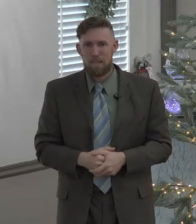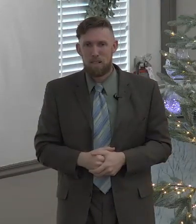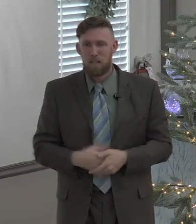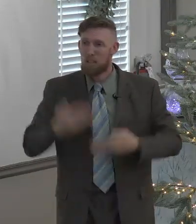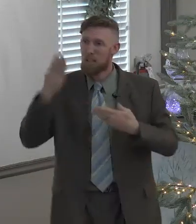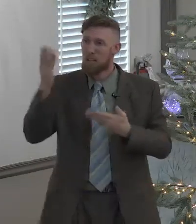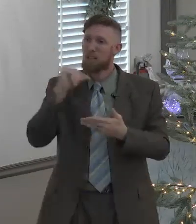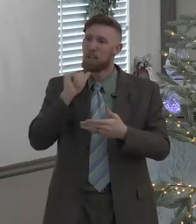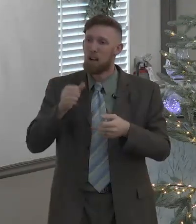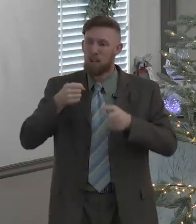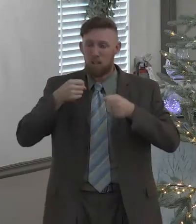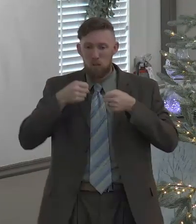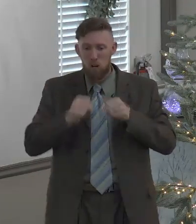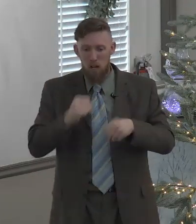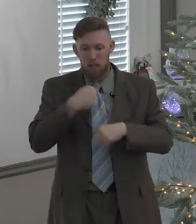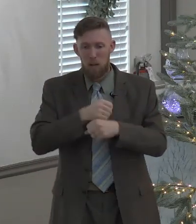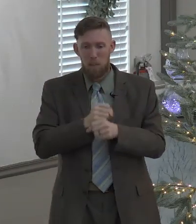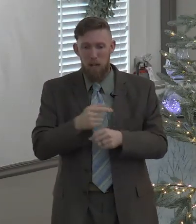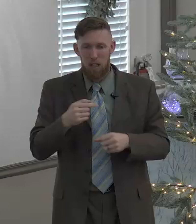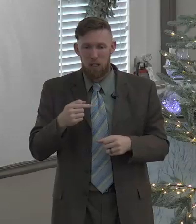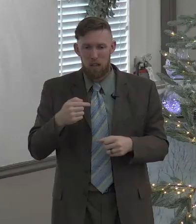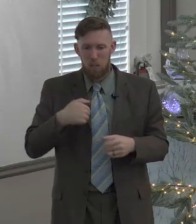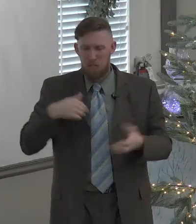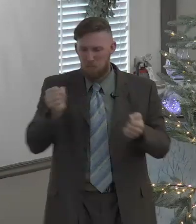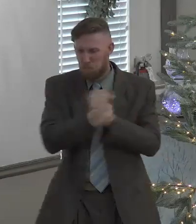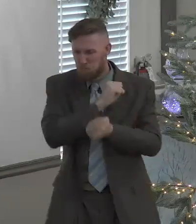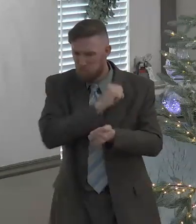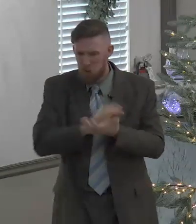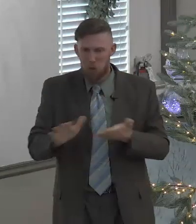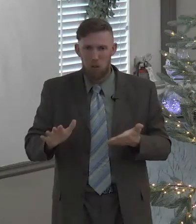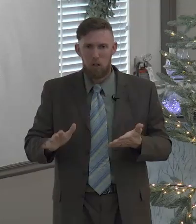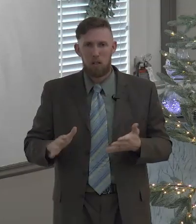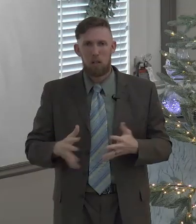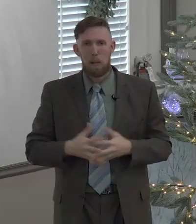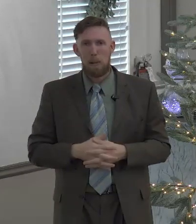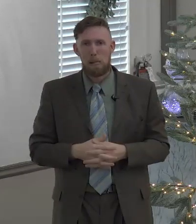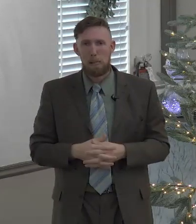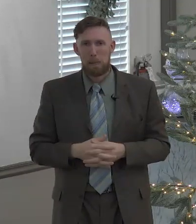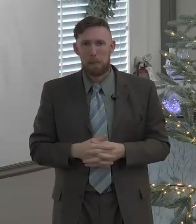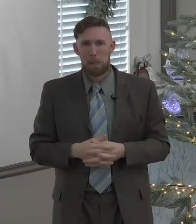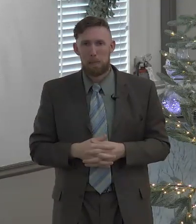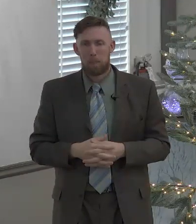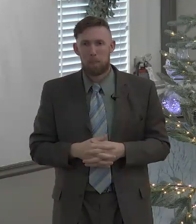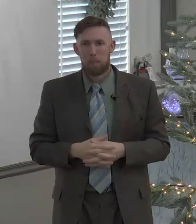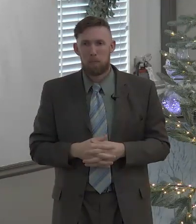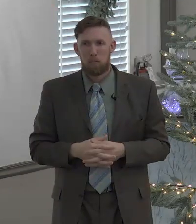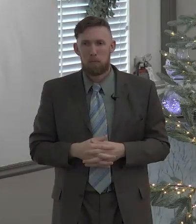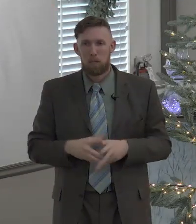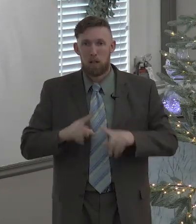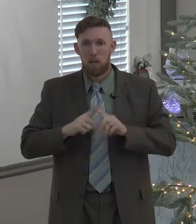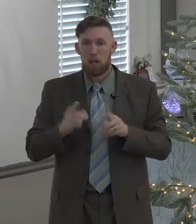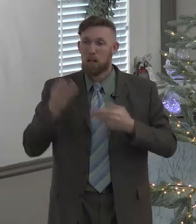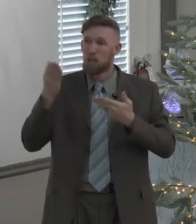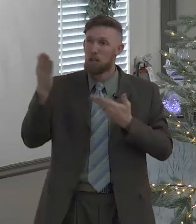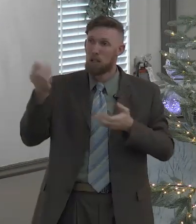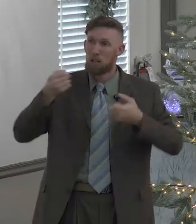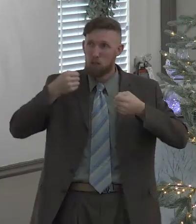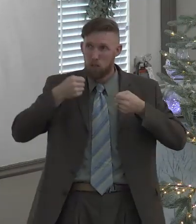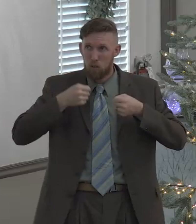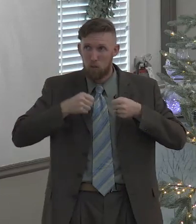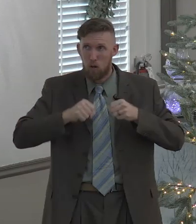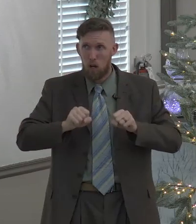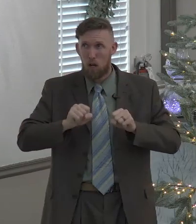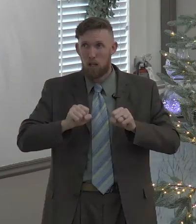He's not trying to cast me down. He's not trying to bring me to destruction somehow. But